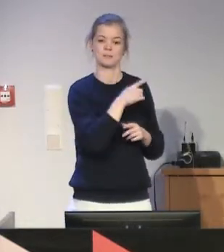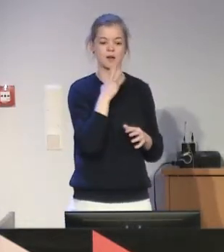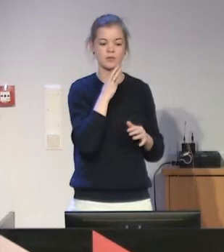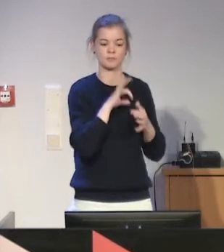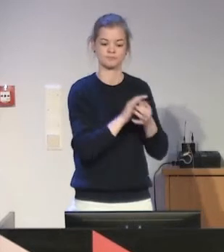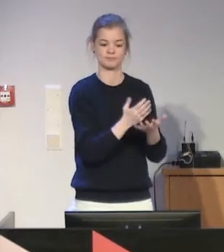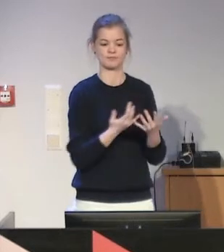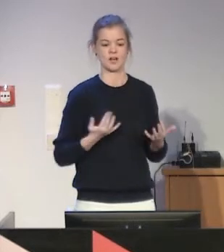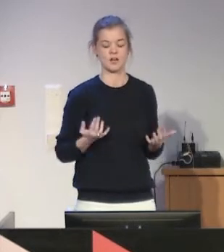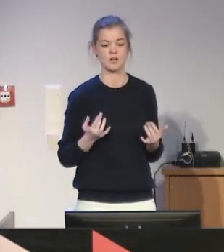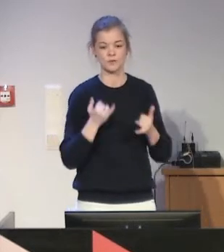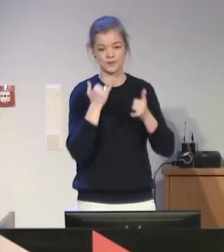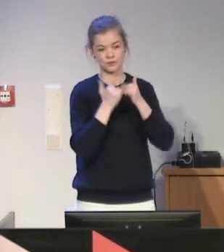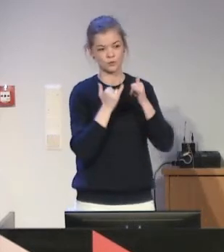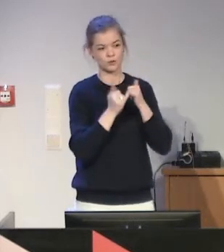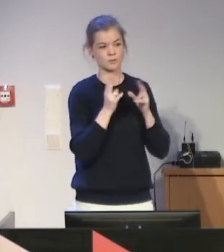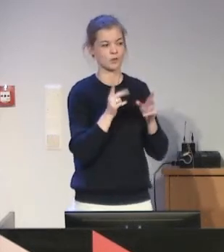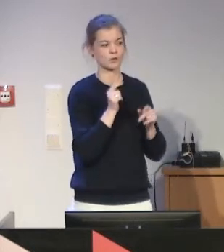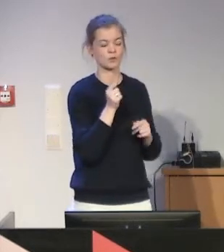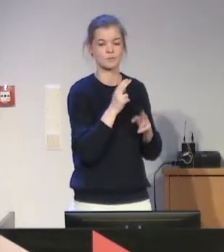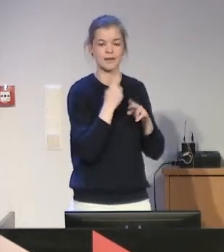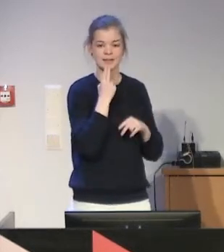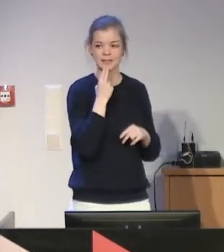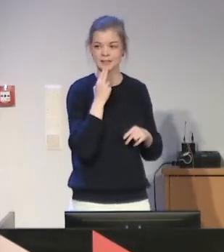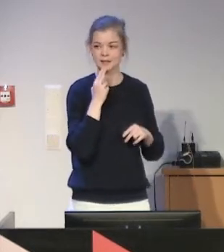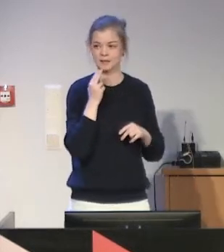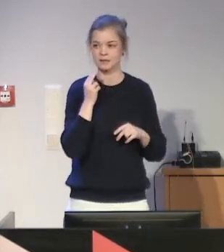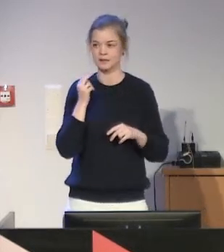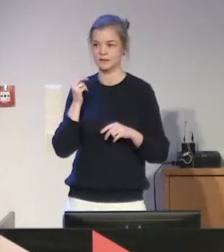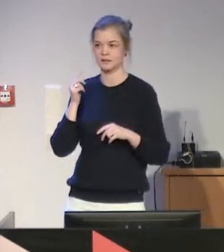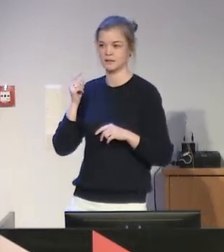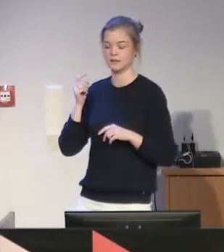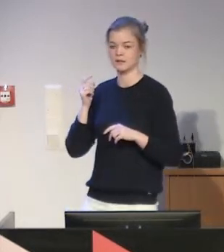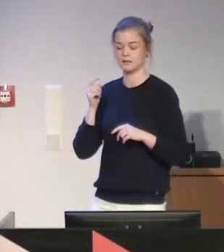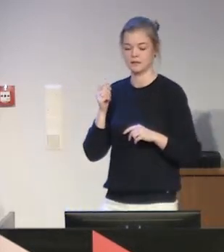find the different.